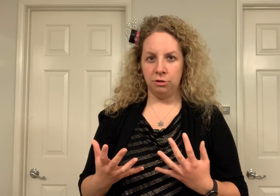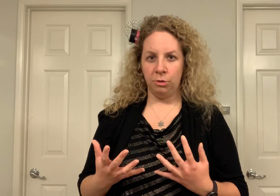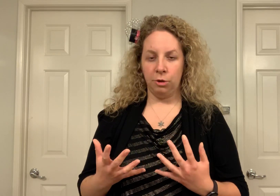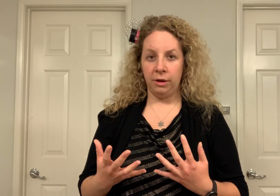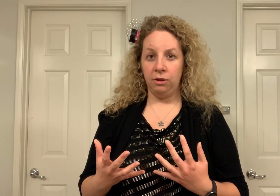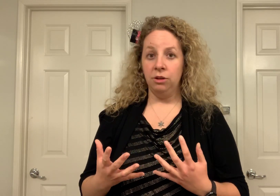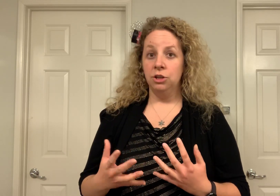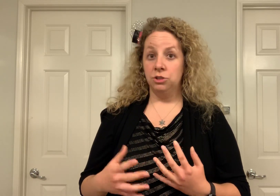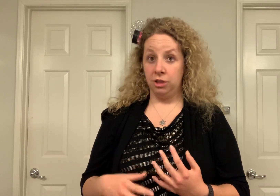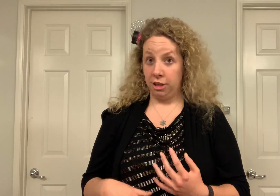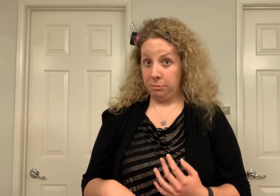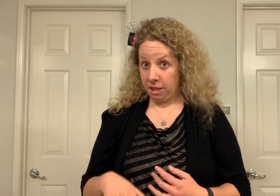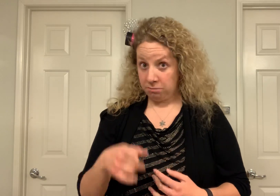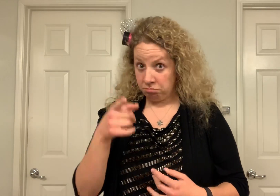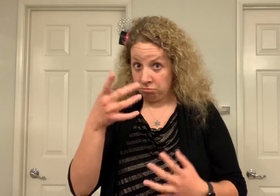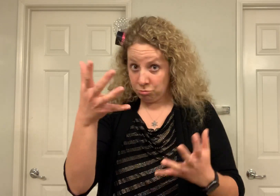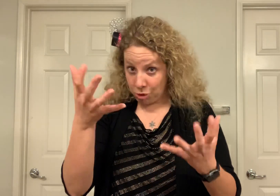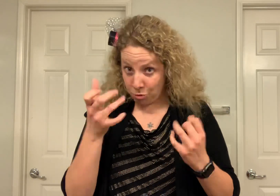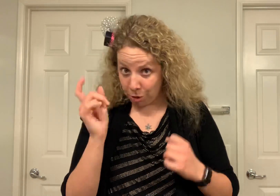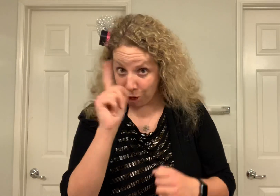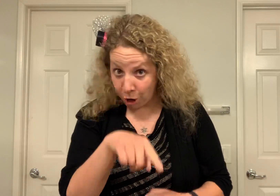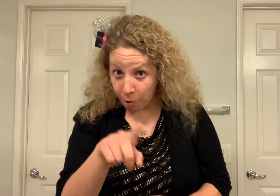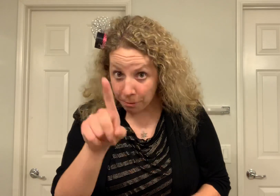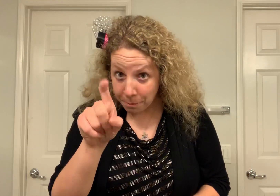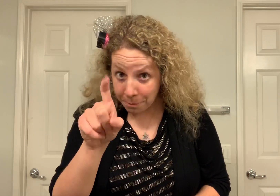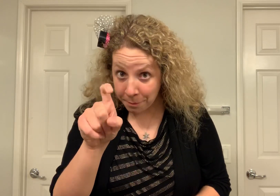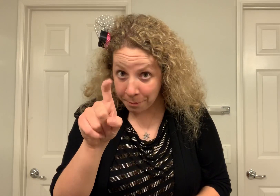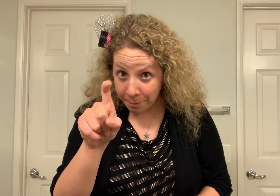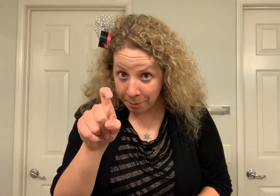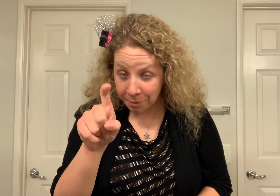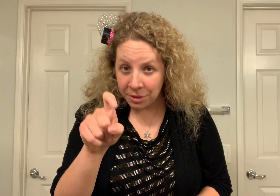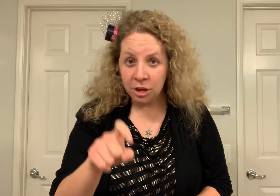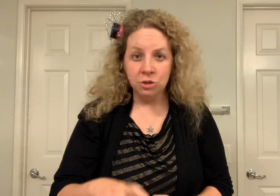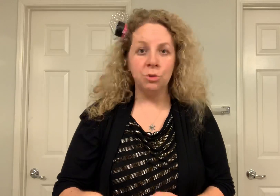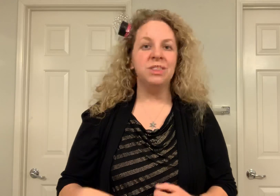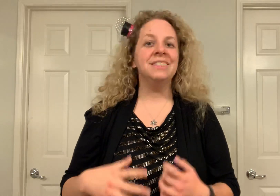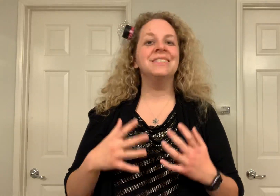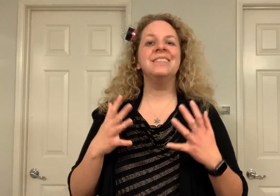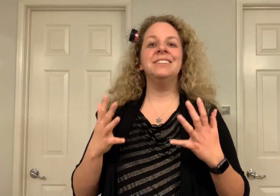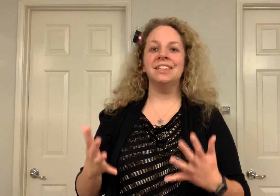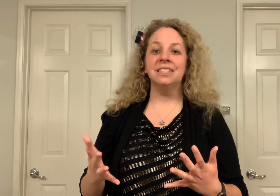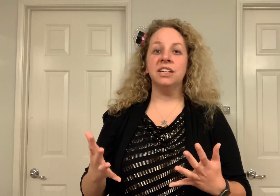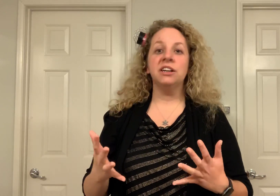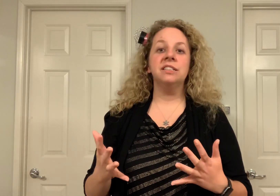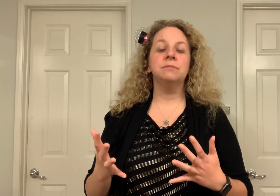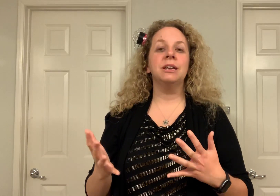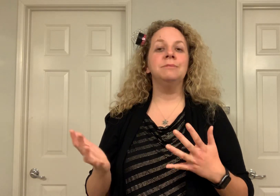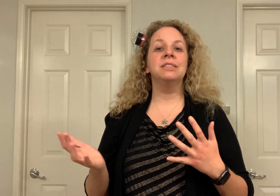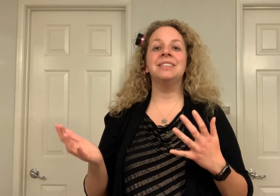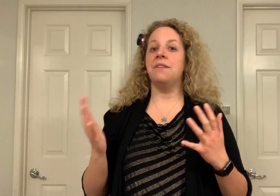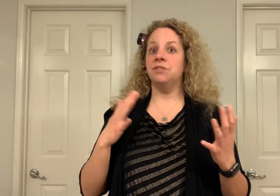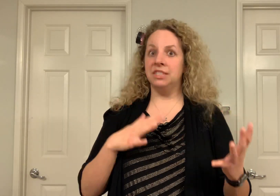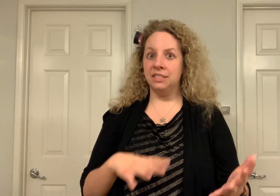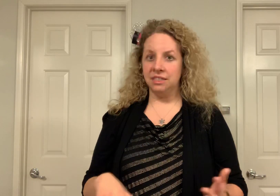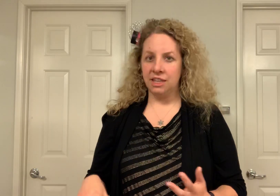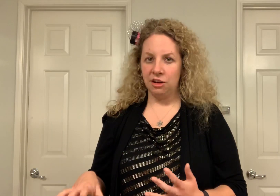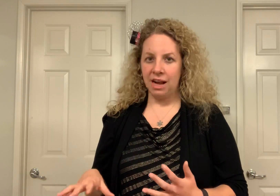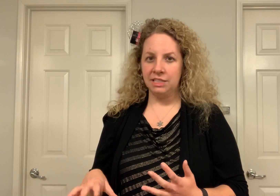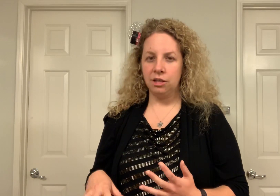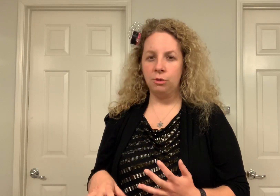mark wiggle. So they'll be like, you want to go? So this isn't necessary. Sometimes this emphasizes that you're asking a